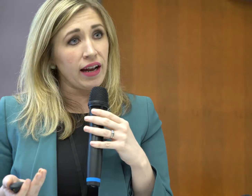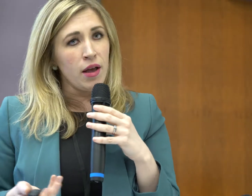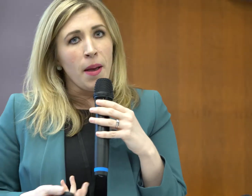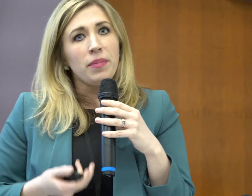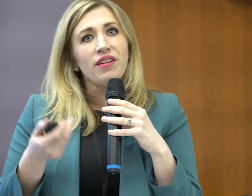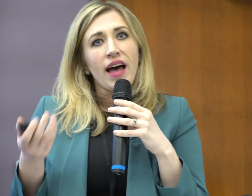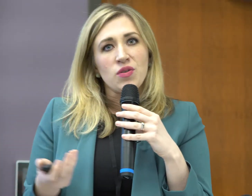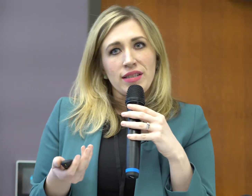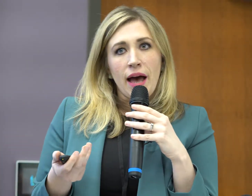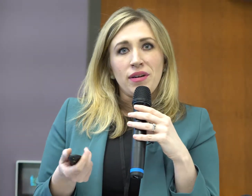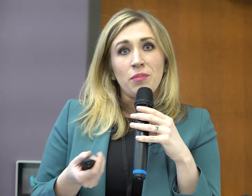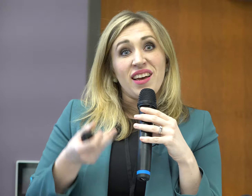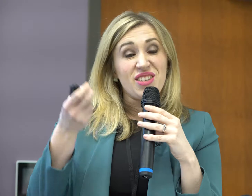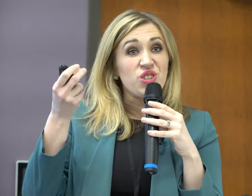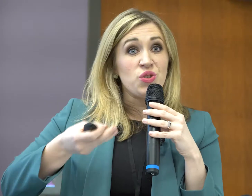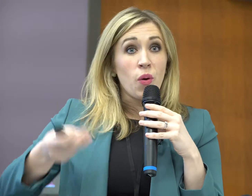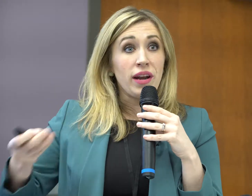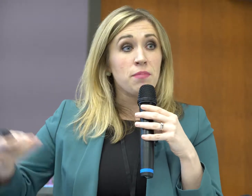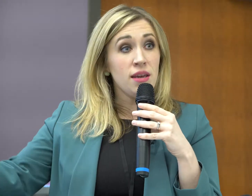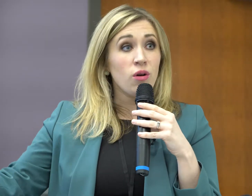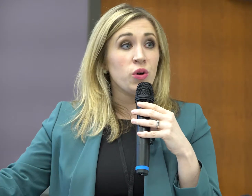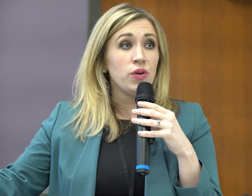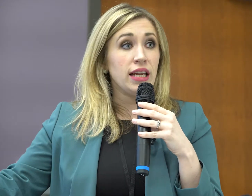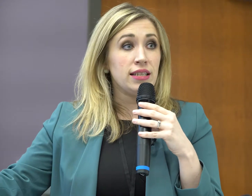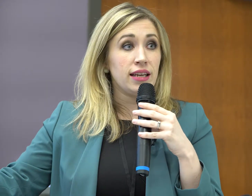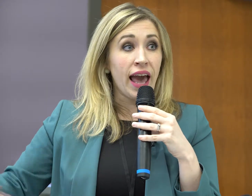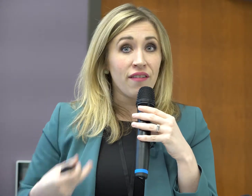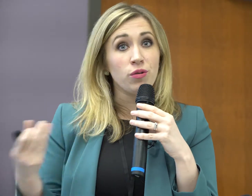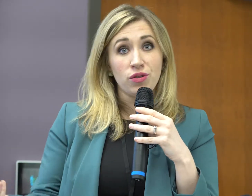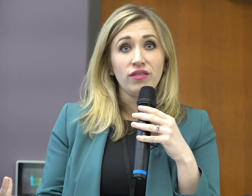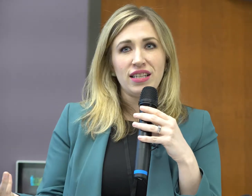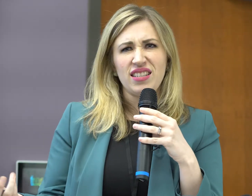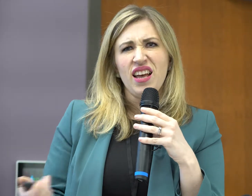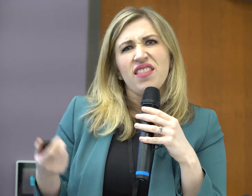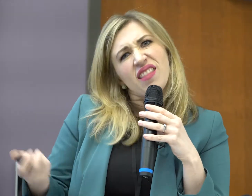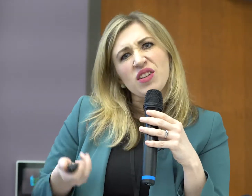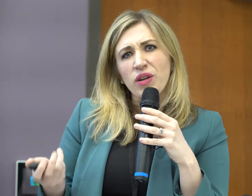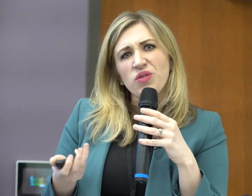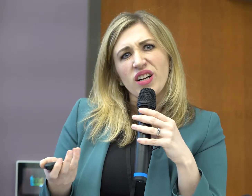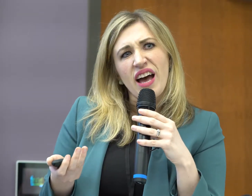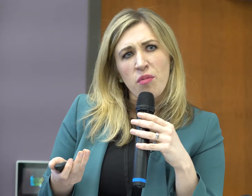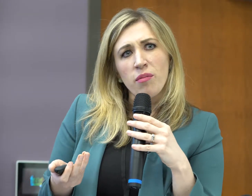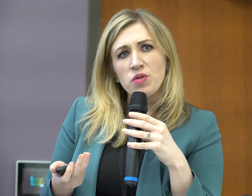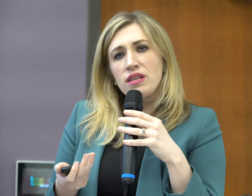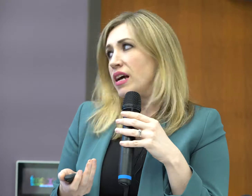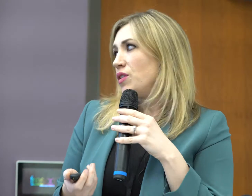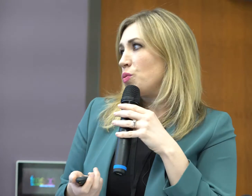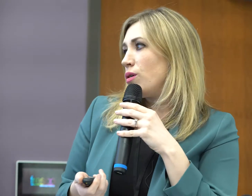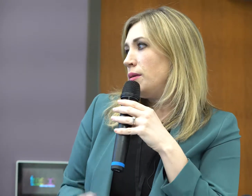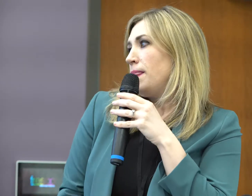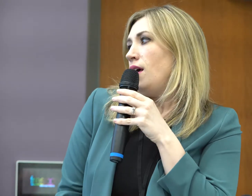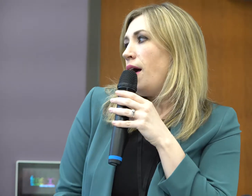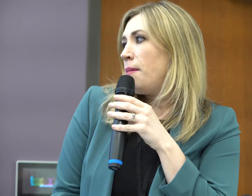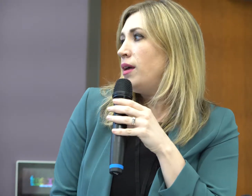that's fine. But if that's what's happening because there's just so many people who need to have those services, then that's when you start to have problems with the